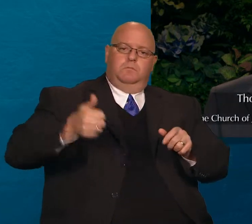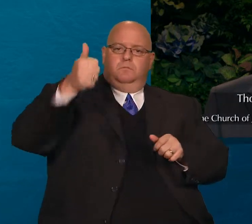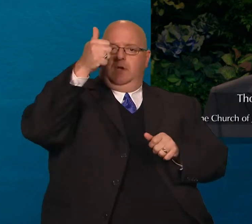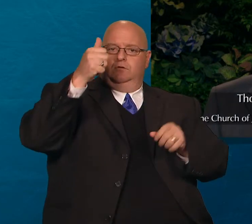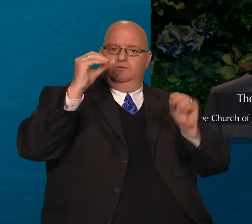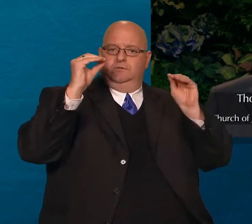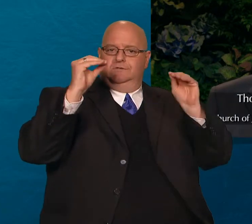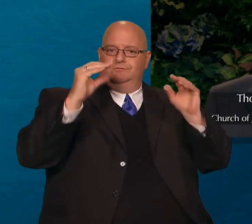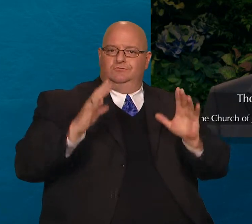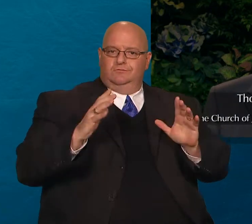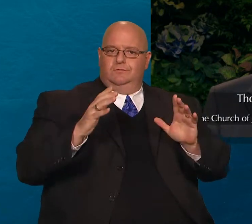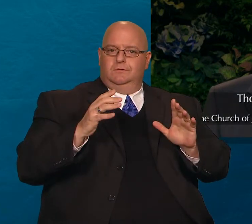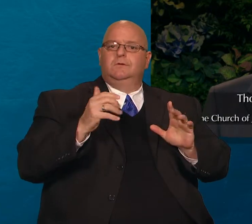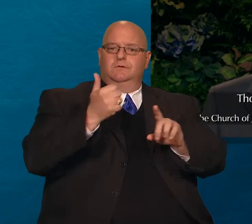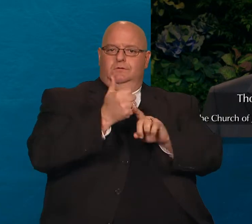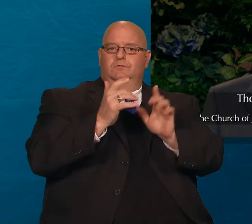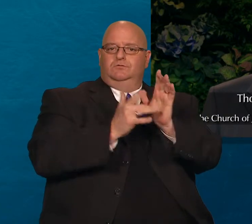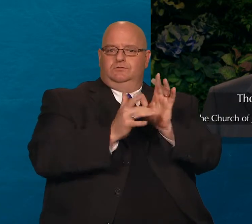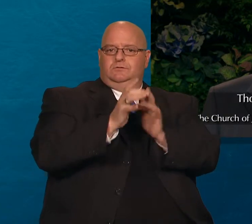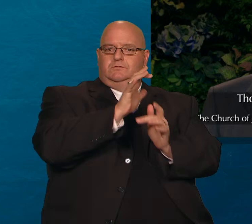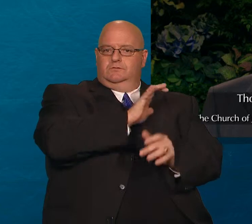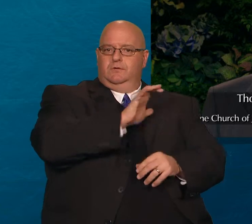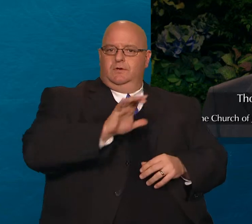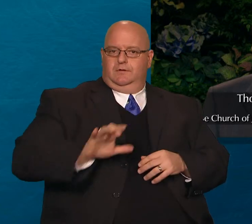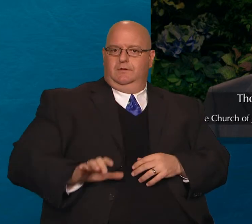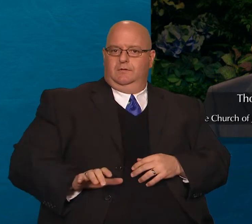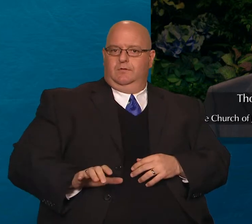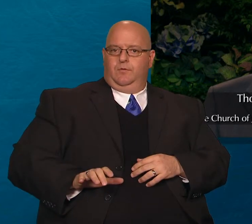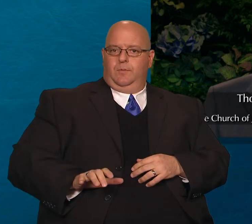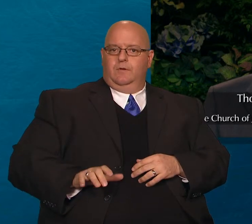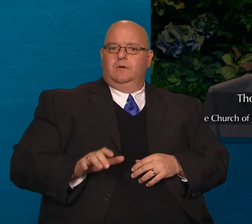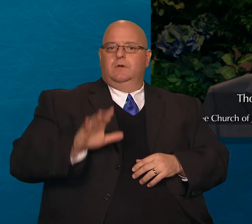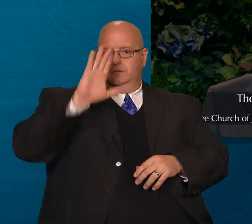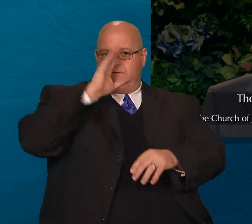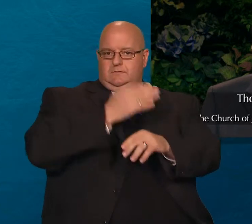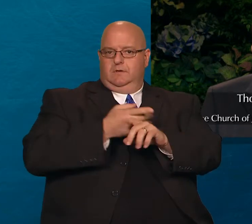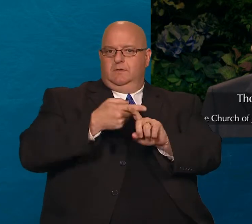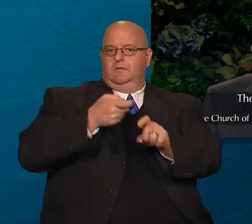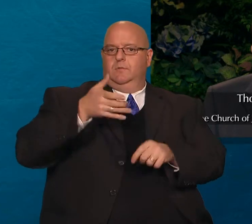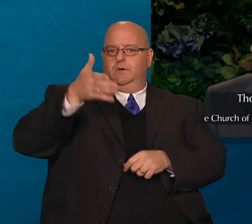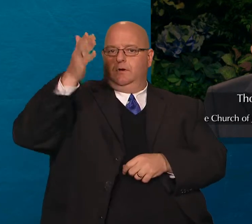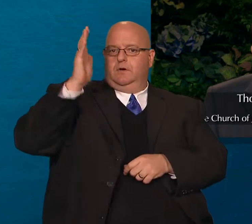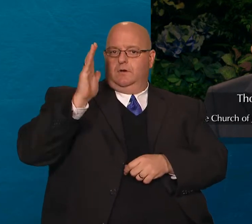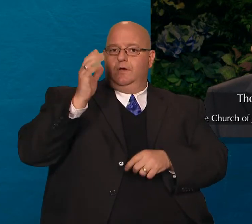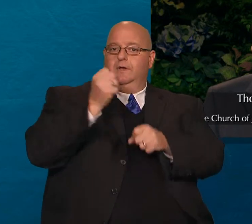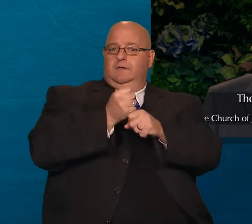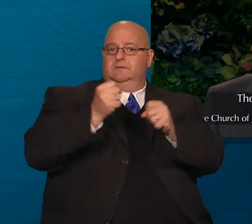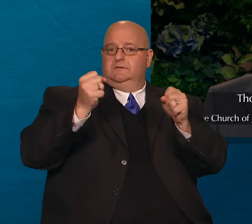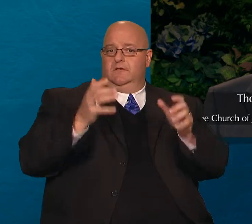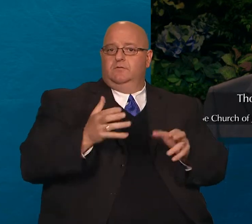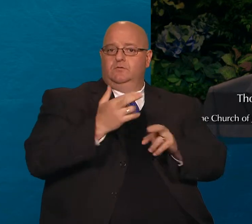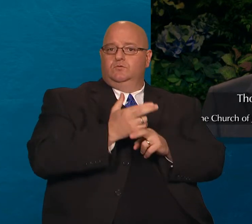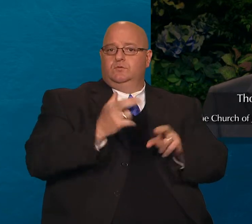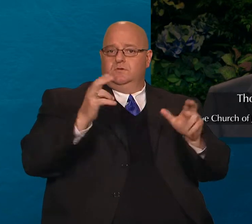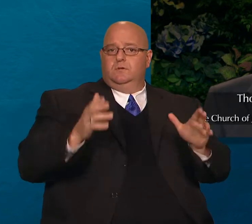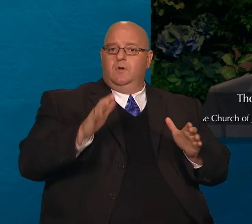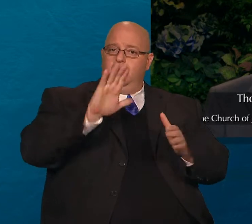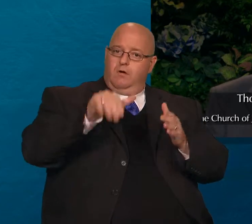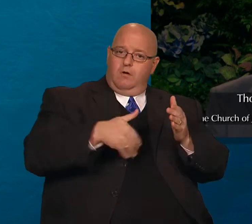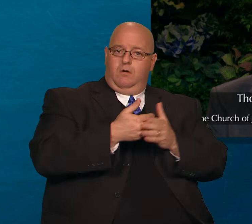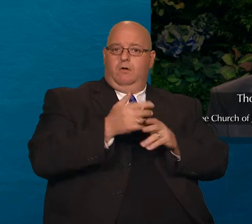teacher, even Jesus Christ, the Son of God, the Savior and Redeemer of